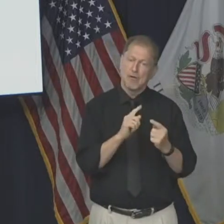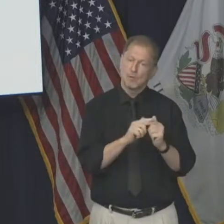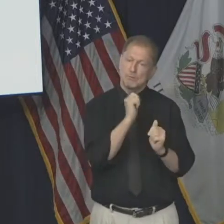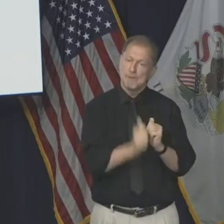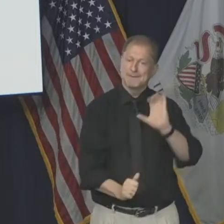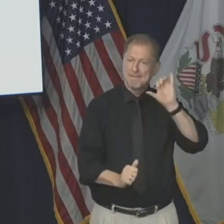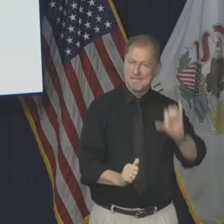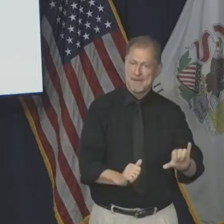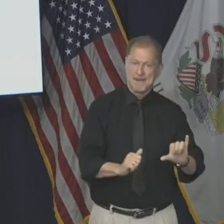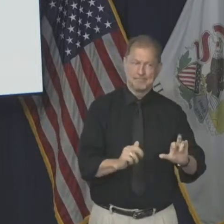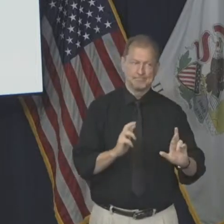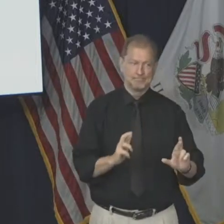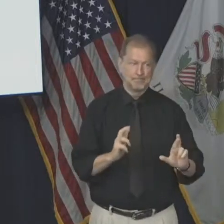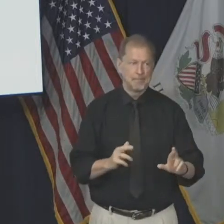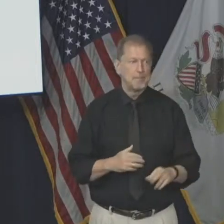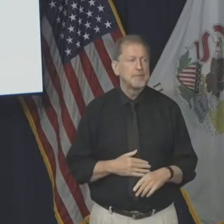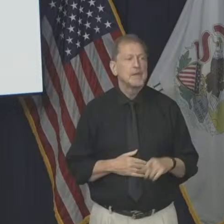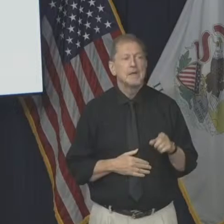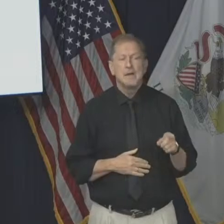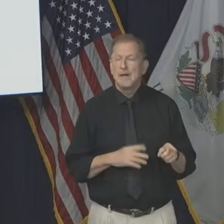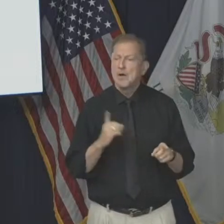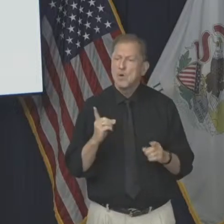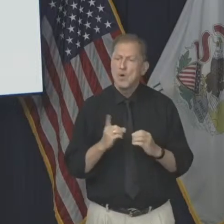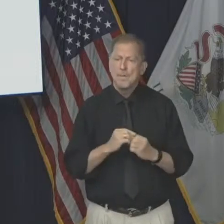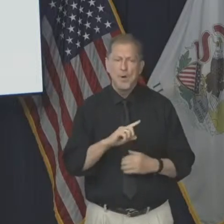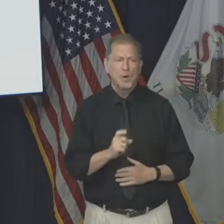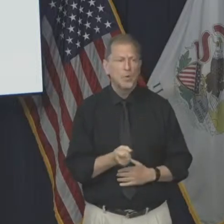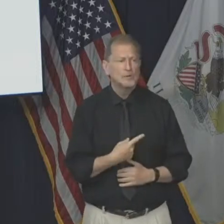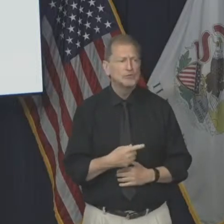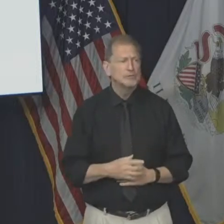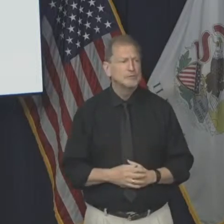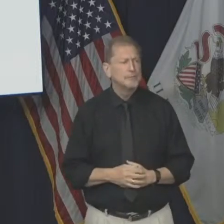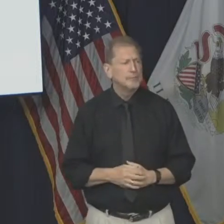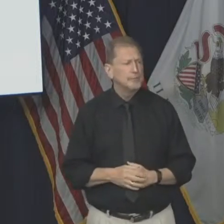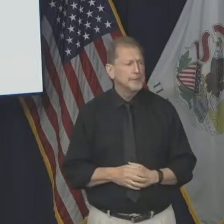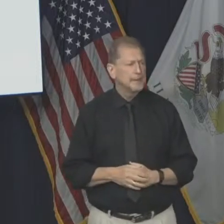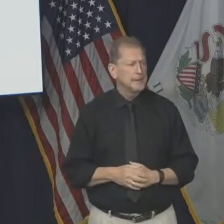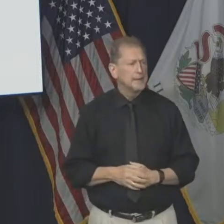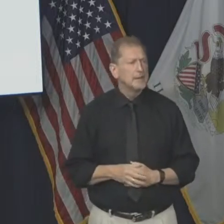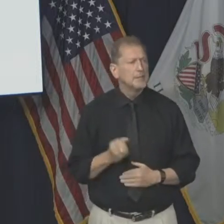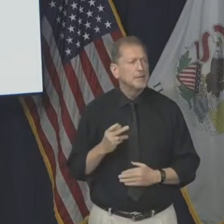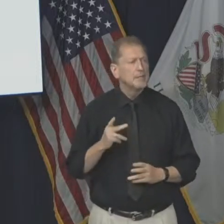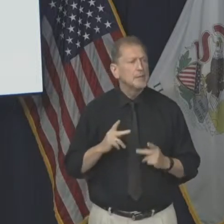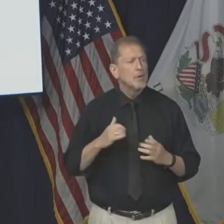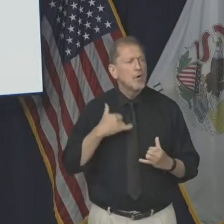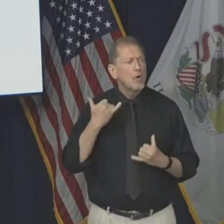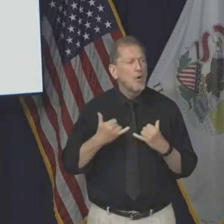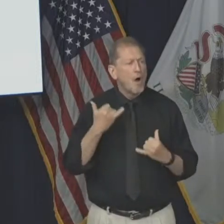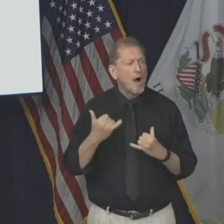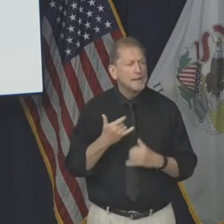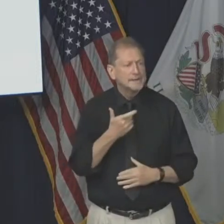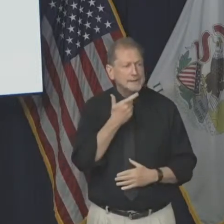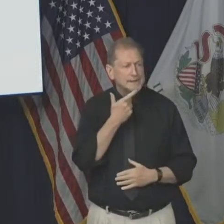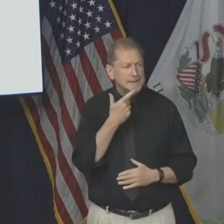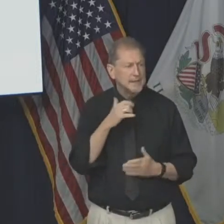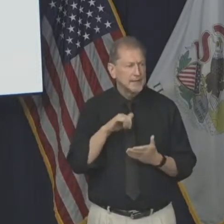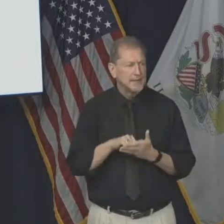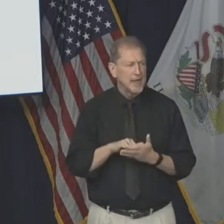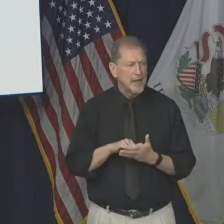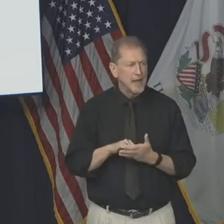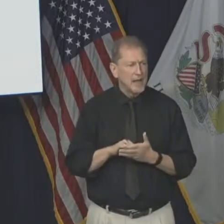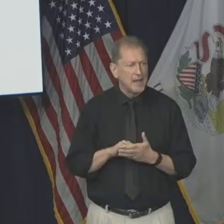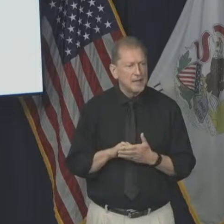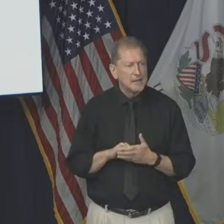in Illinois. I just have one last question. Okay, thanks, George. We've gotten a number of phone calls, people into our station that said that